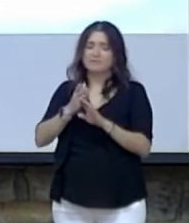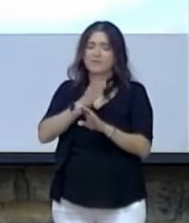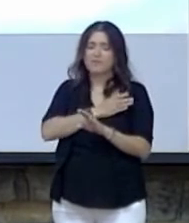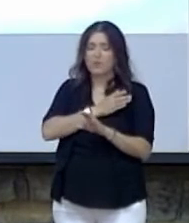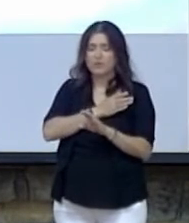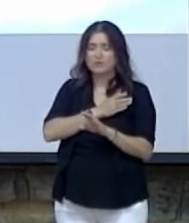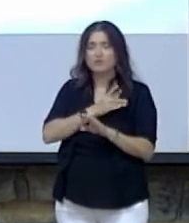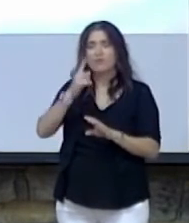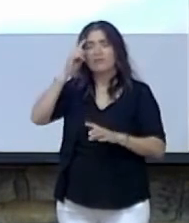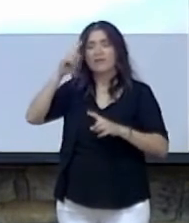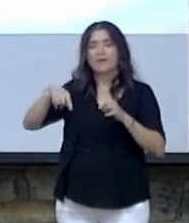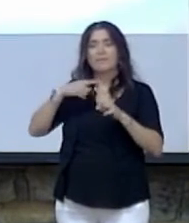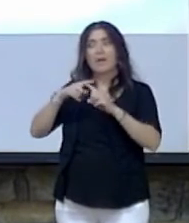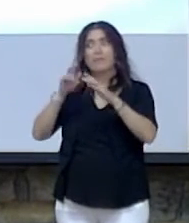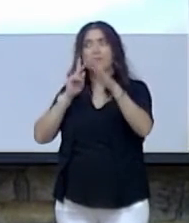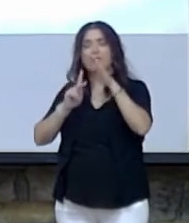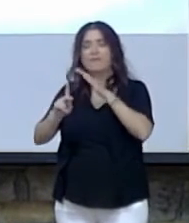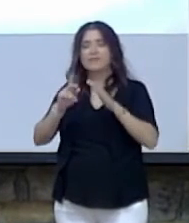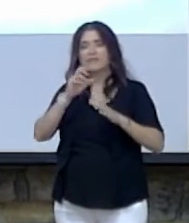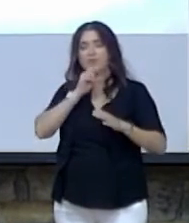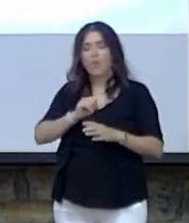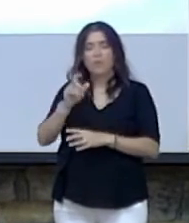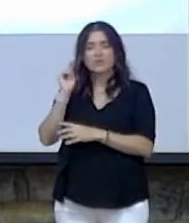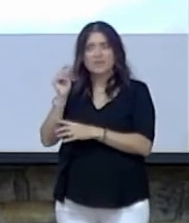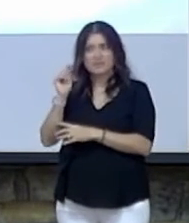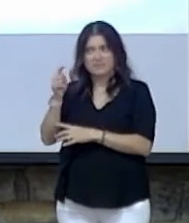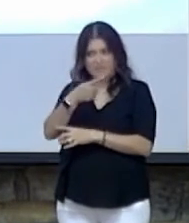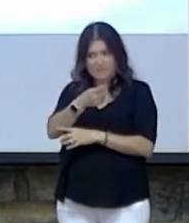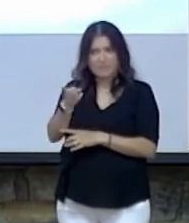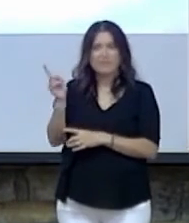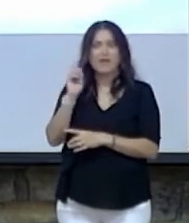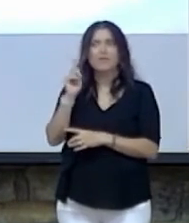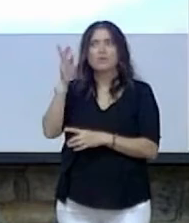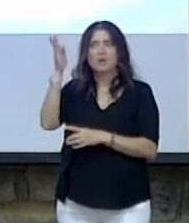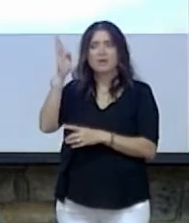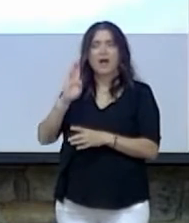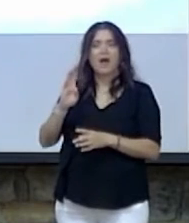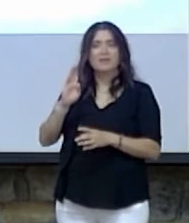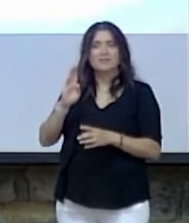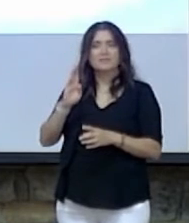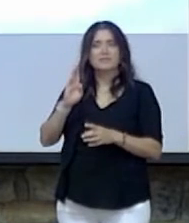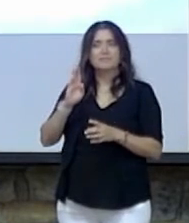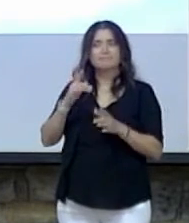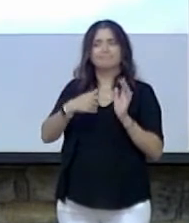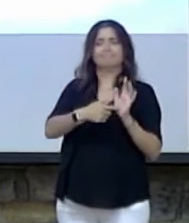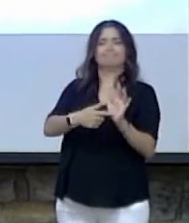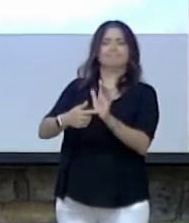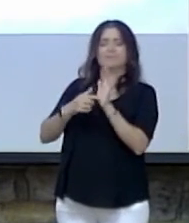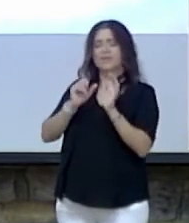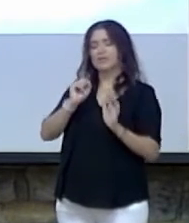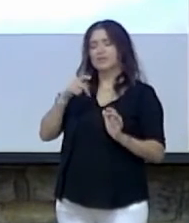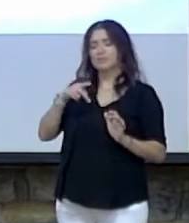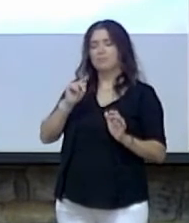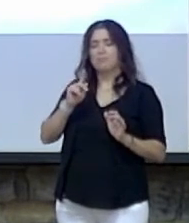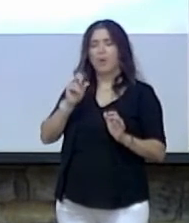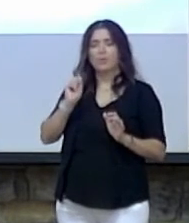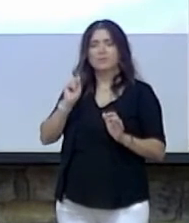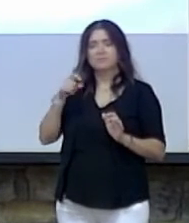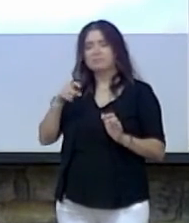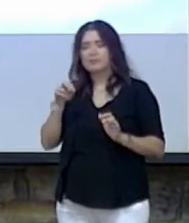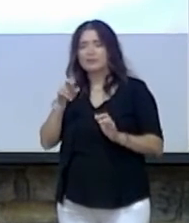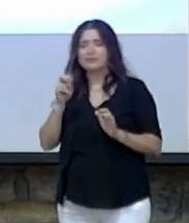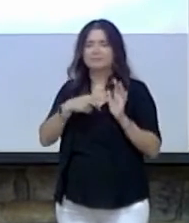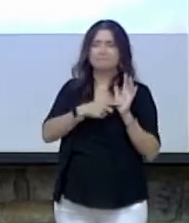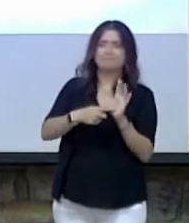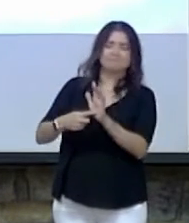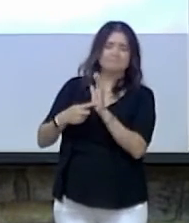Old Testament. They were God's spokespeople. They were his spokesperson to the people. That's what they did.